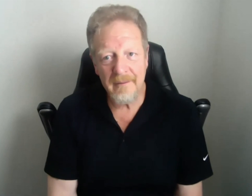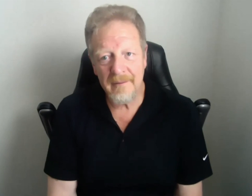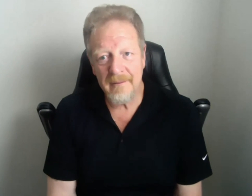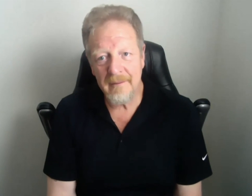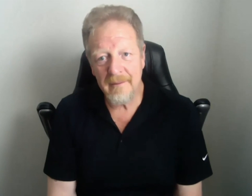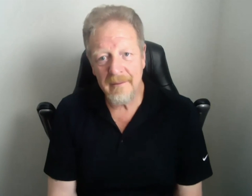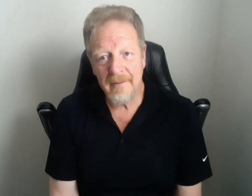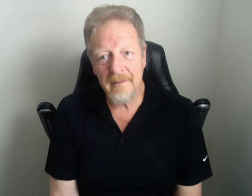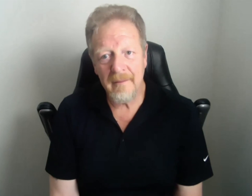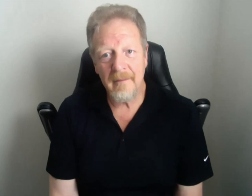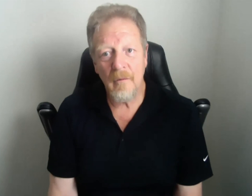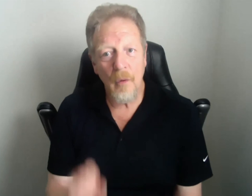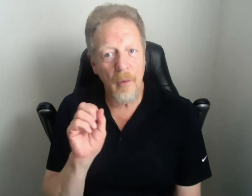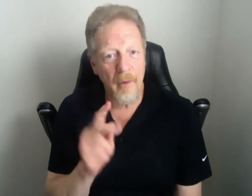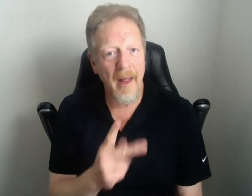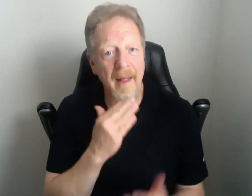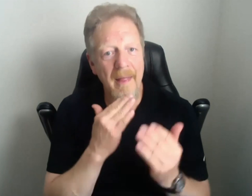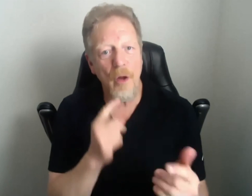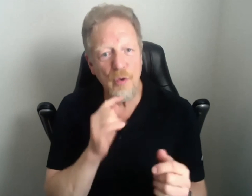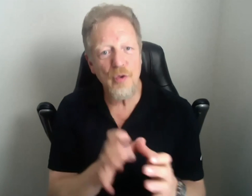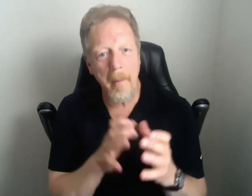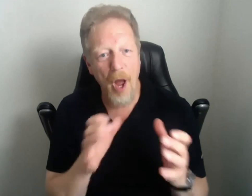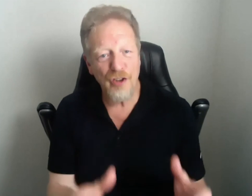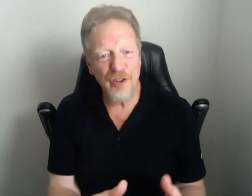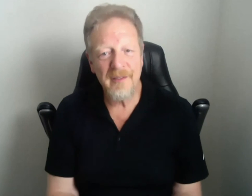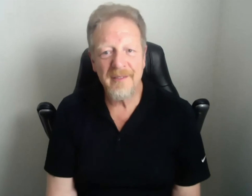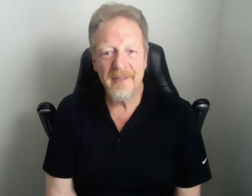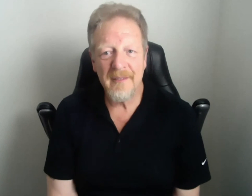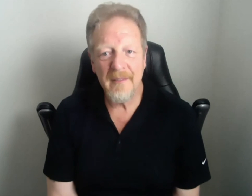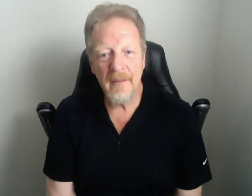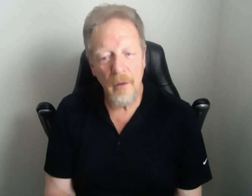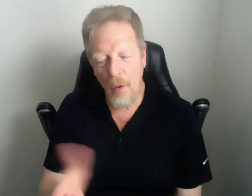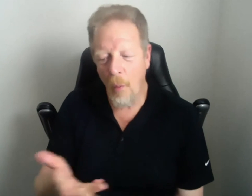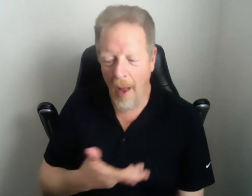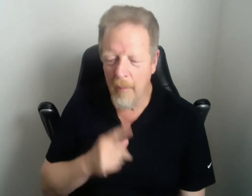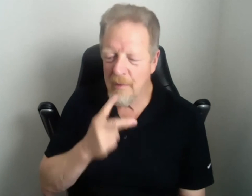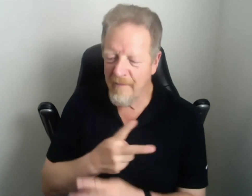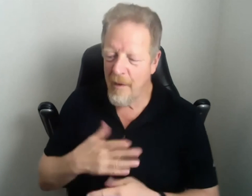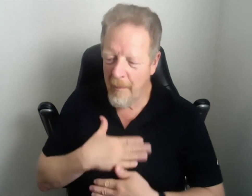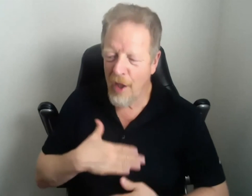All right, thank you so much. You're welcome. It was a pleasure.